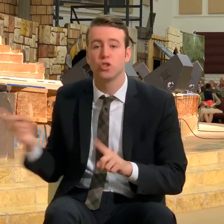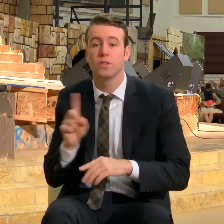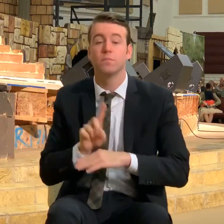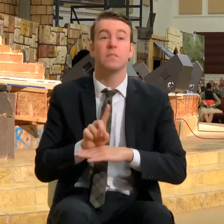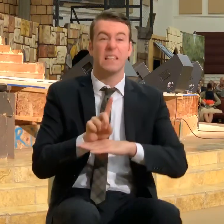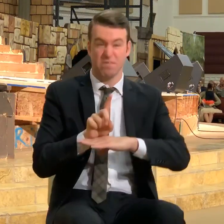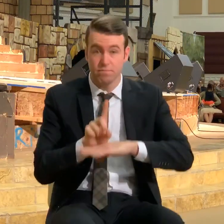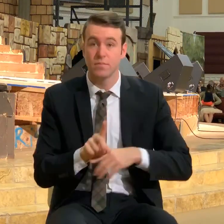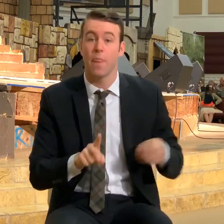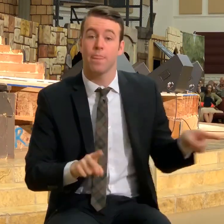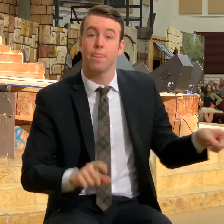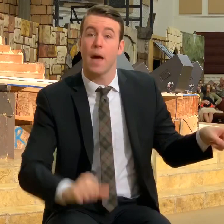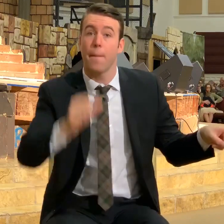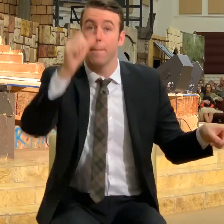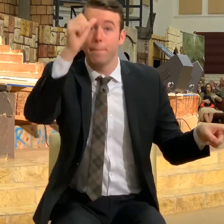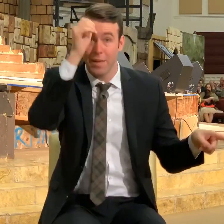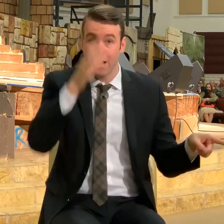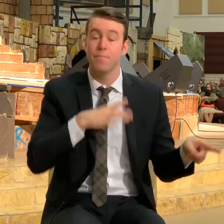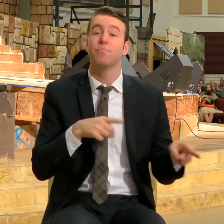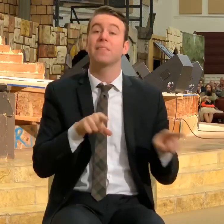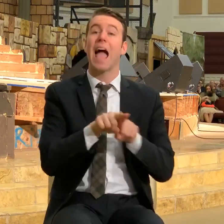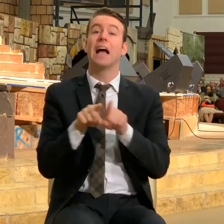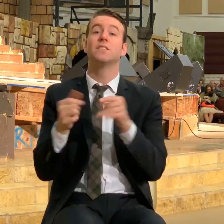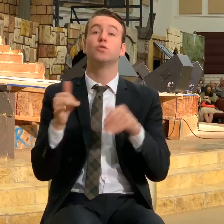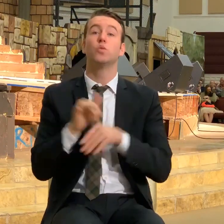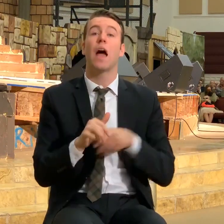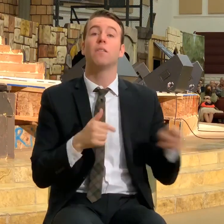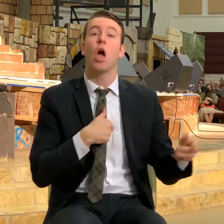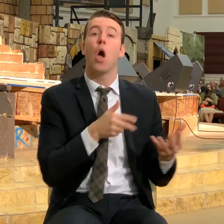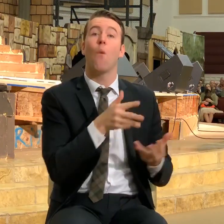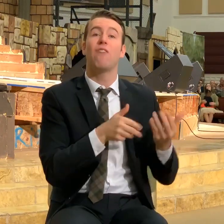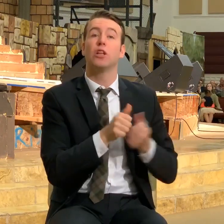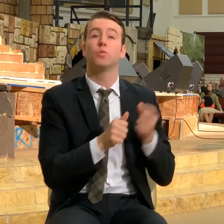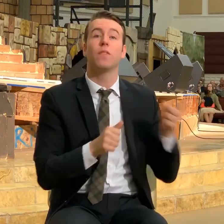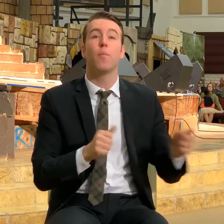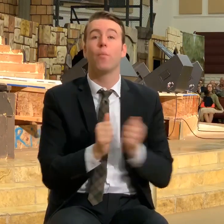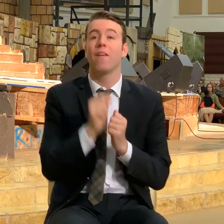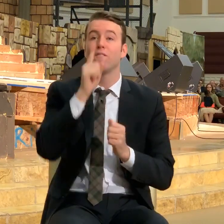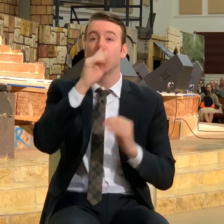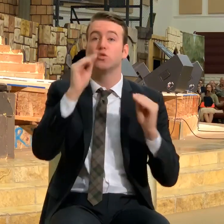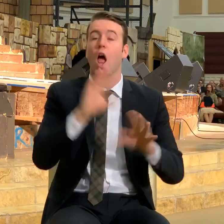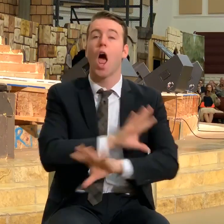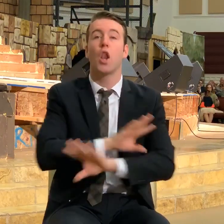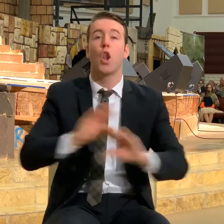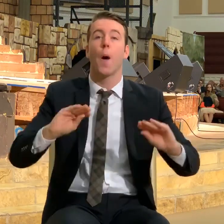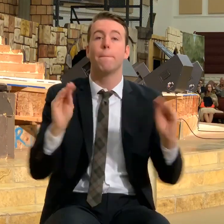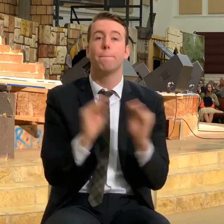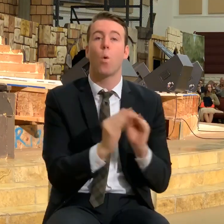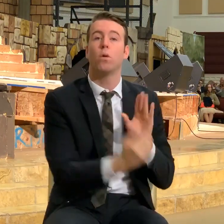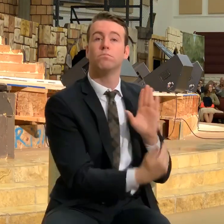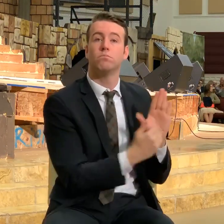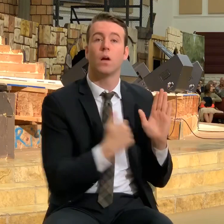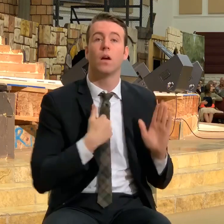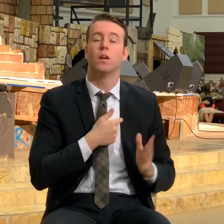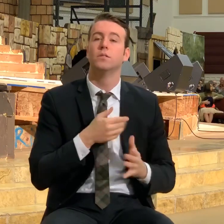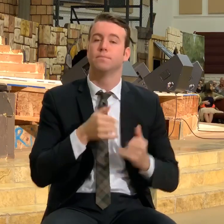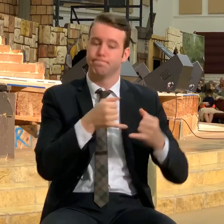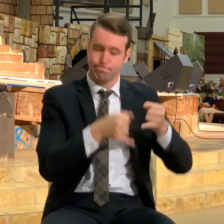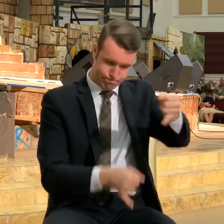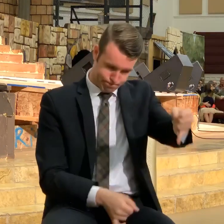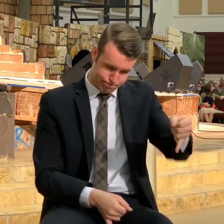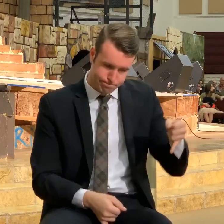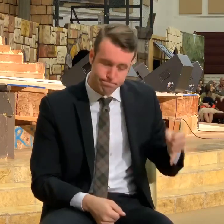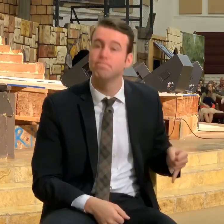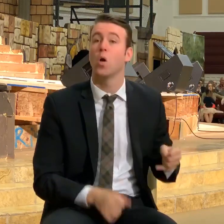publicly. And he said, "As of tonight, that church is no longer in fellowship because of false doctrine and it's undermining." And he said,